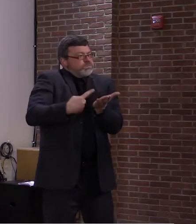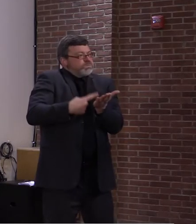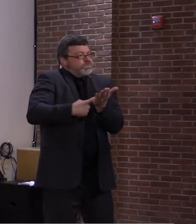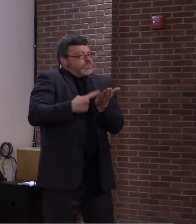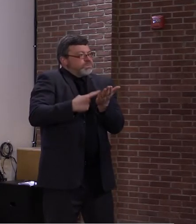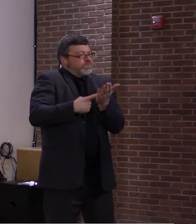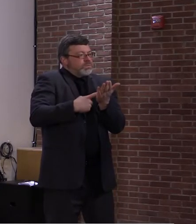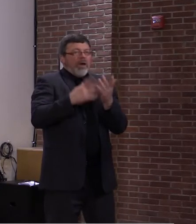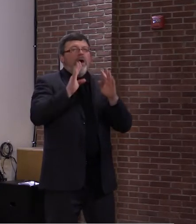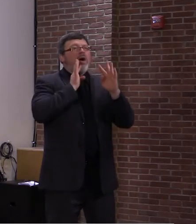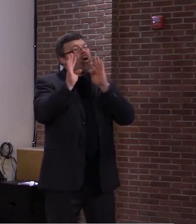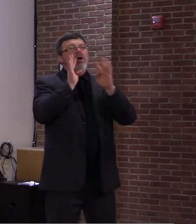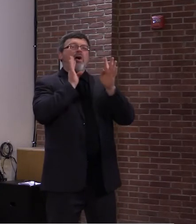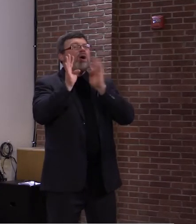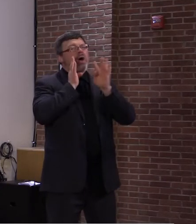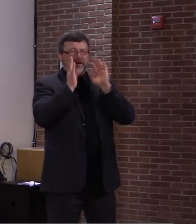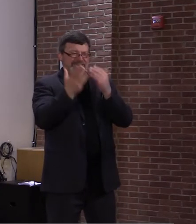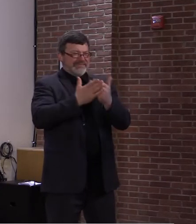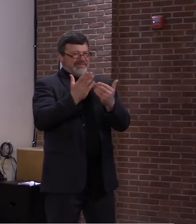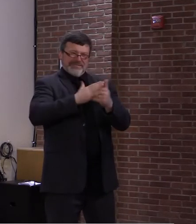us before we move forward.